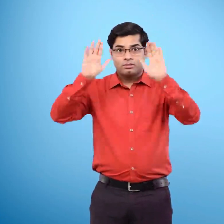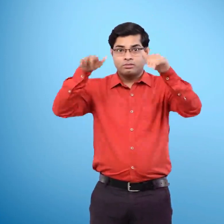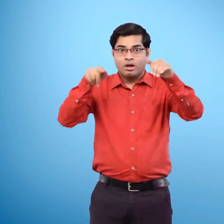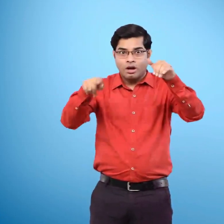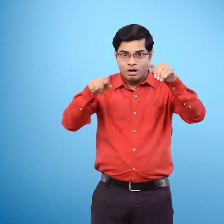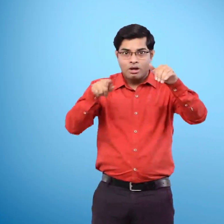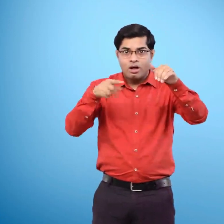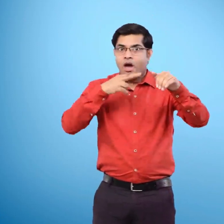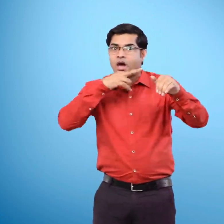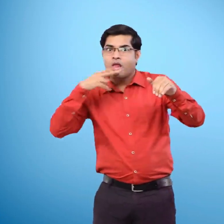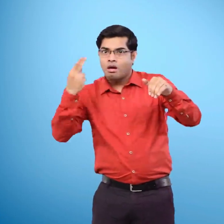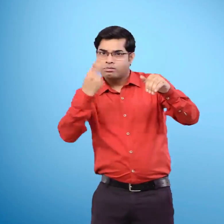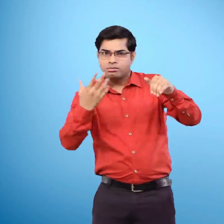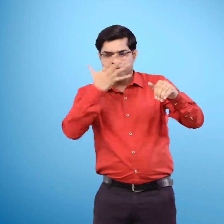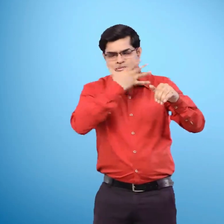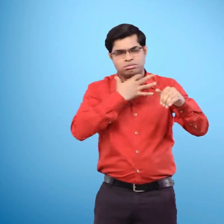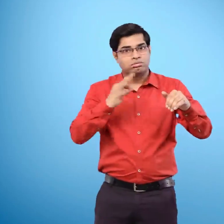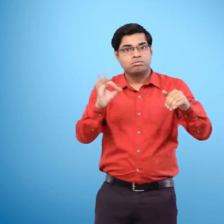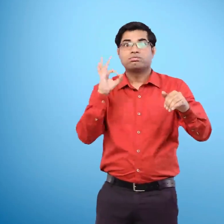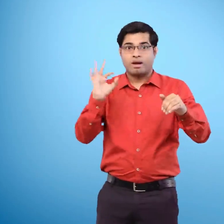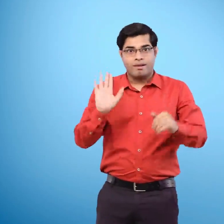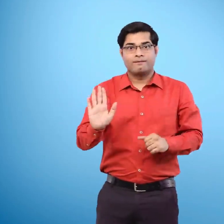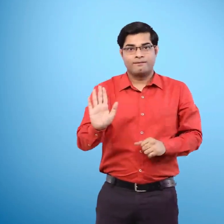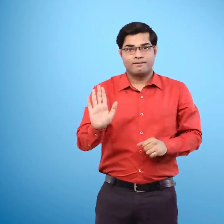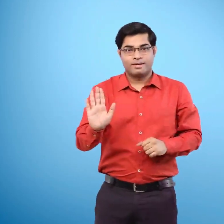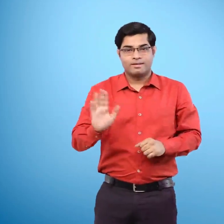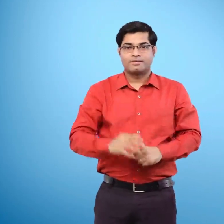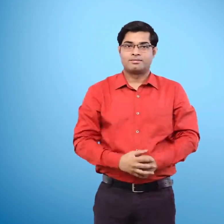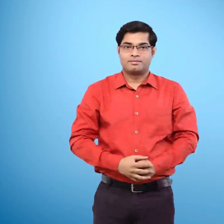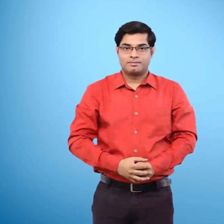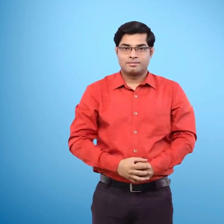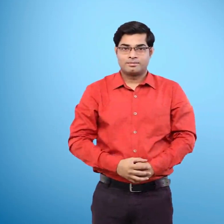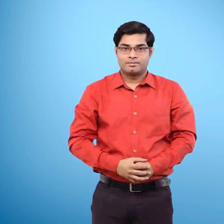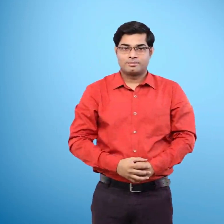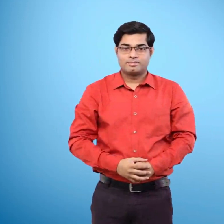It also had a nice design with different colors.